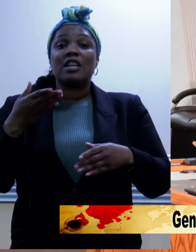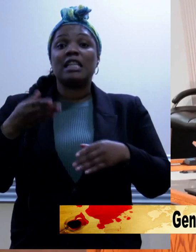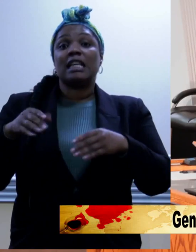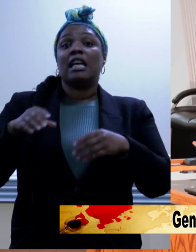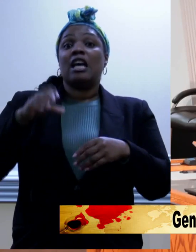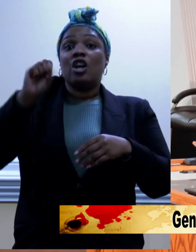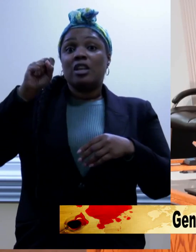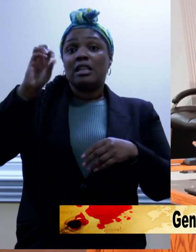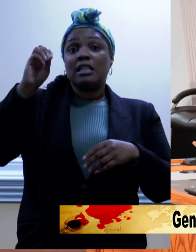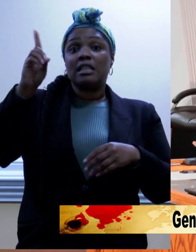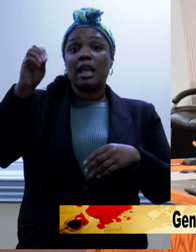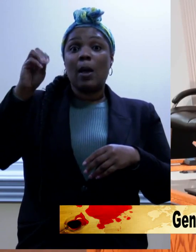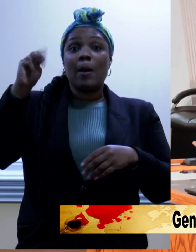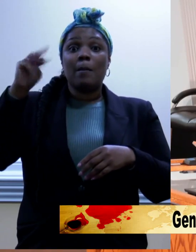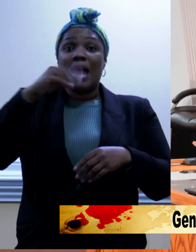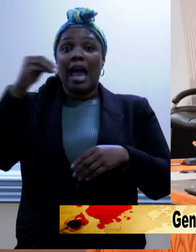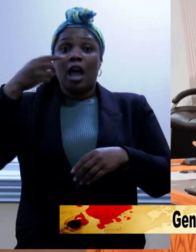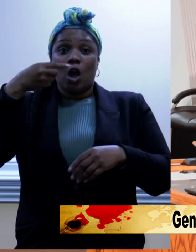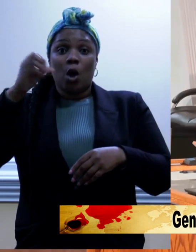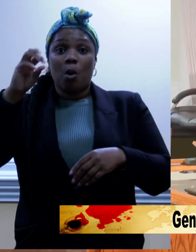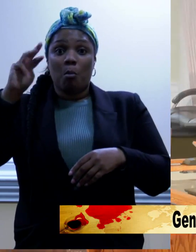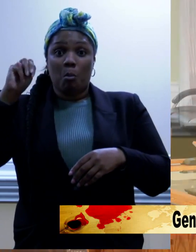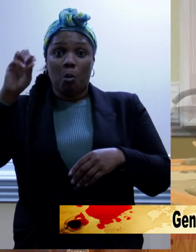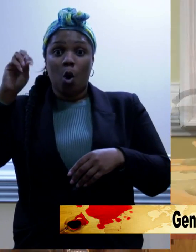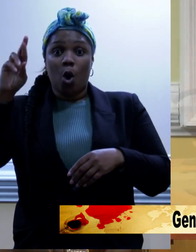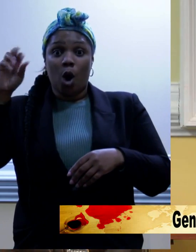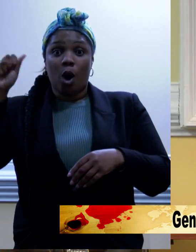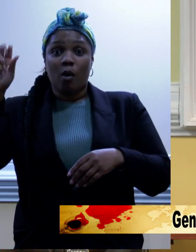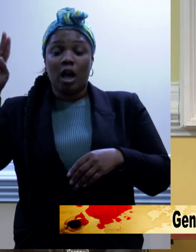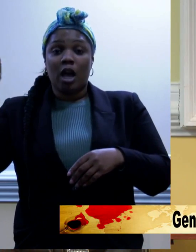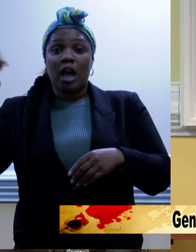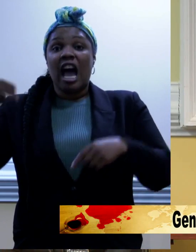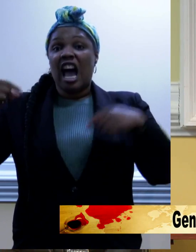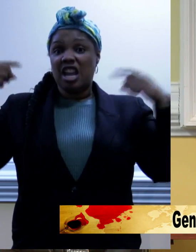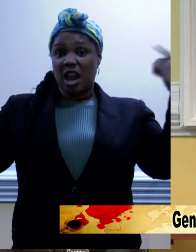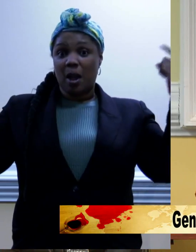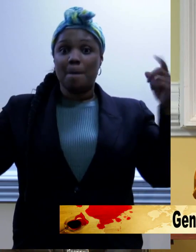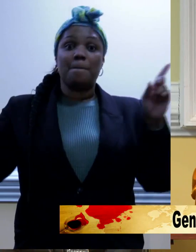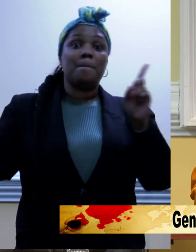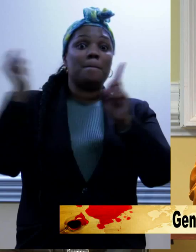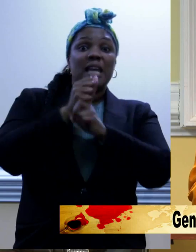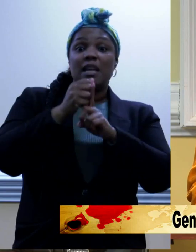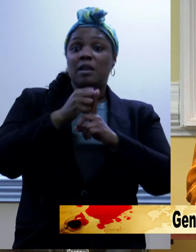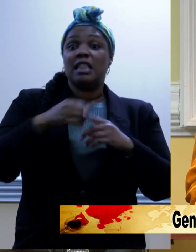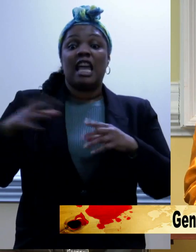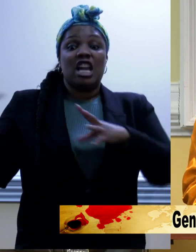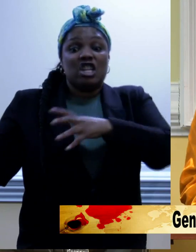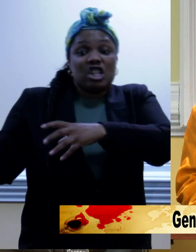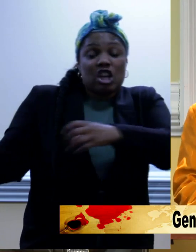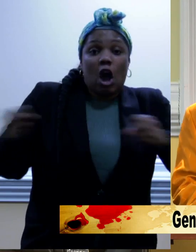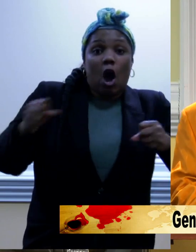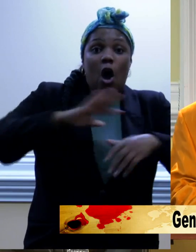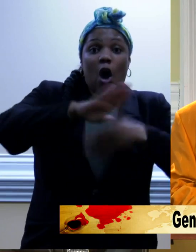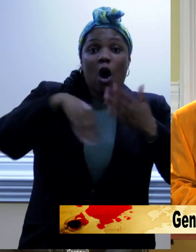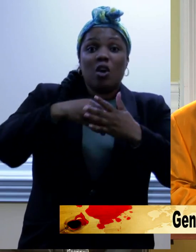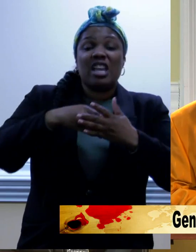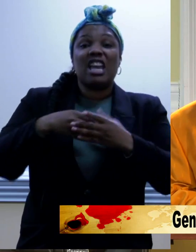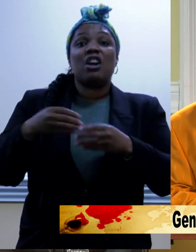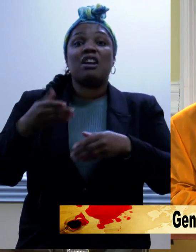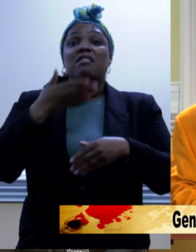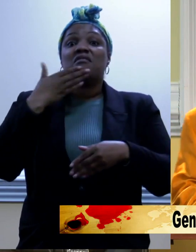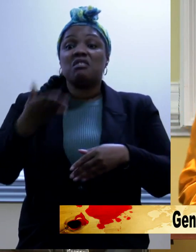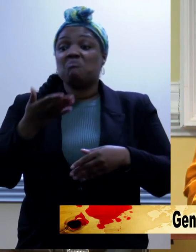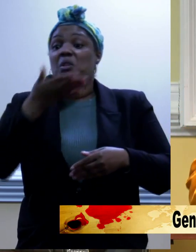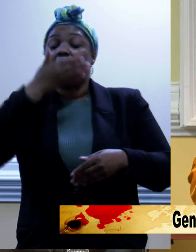their victuals and went their way. So now, they did like all kings do. When they knock off your city or your nation, they take the best